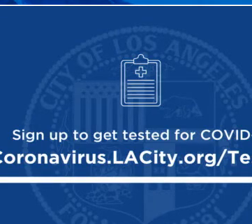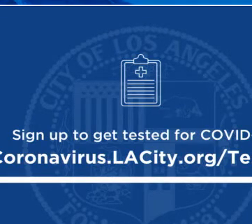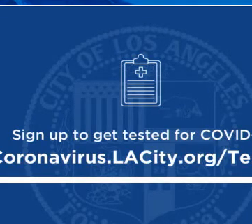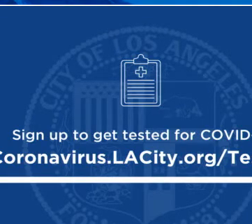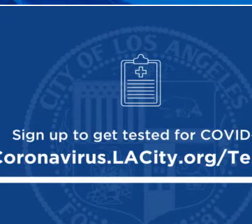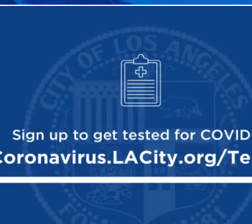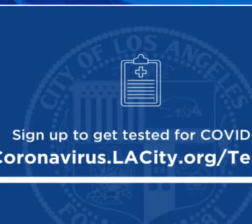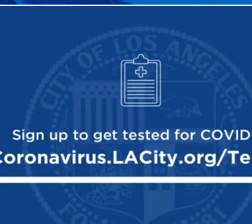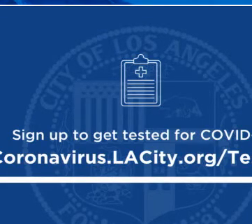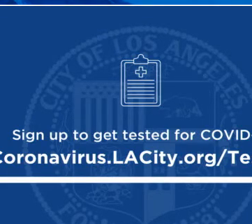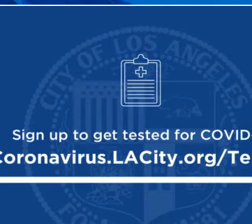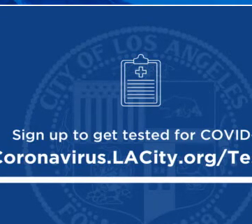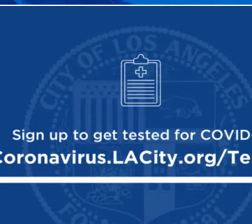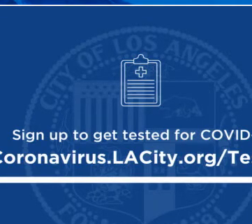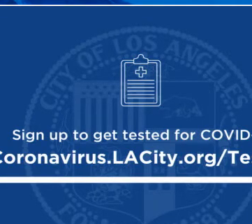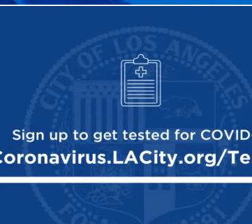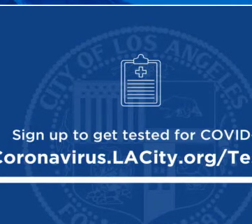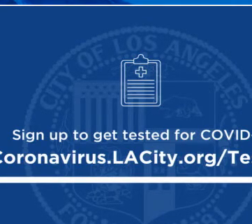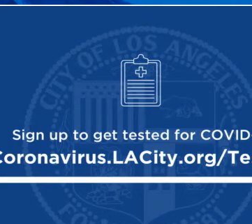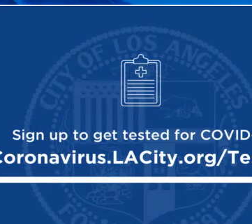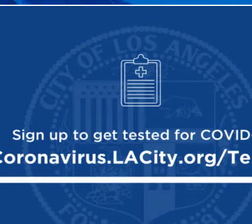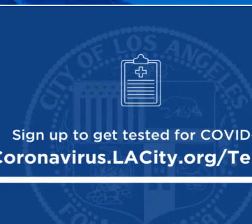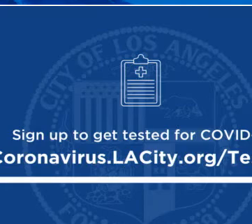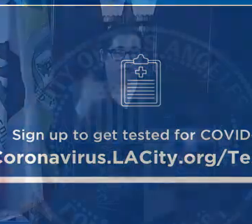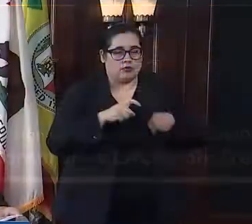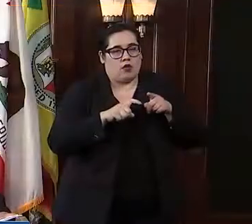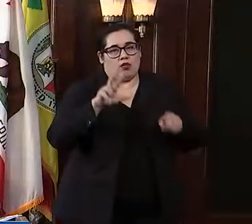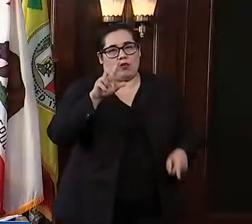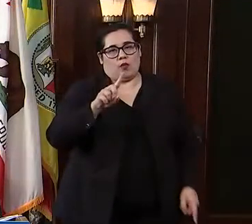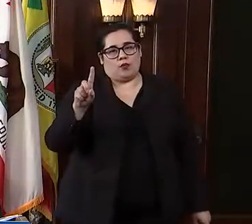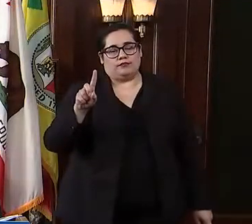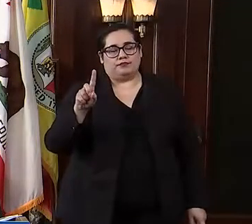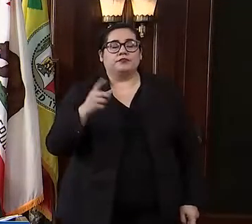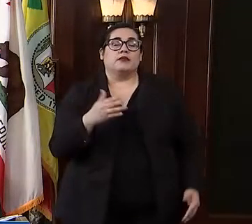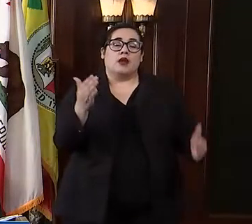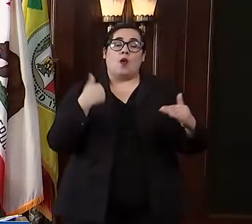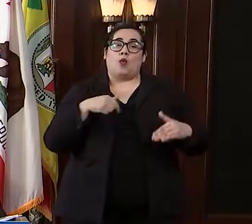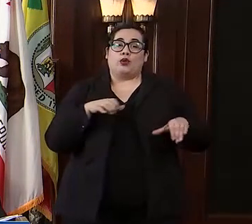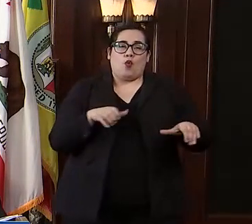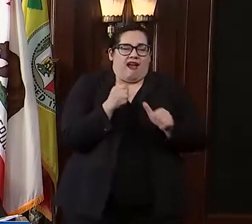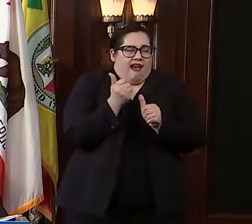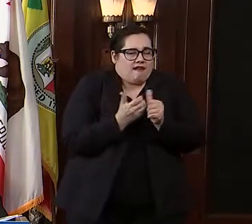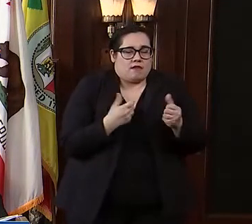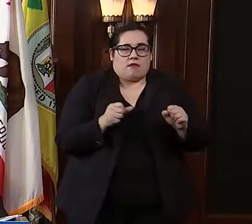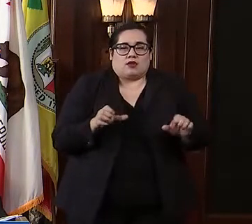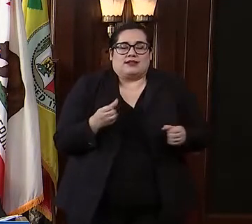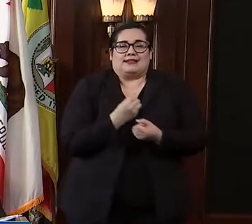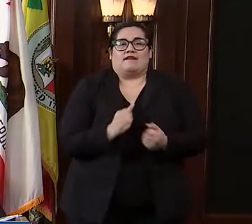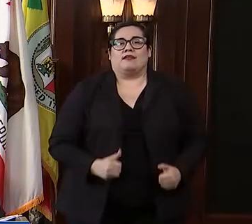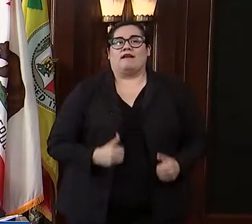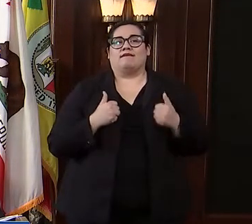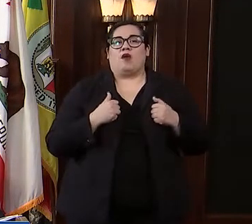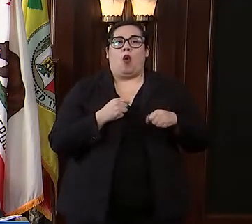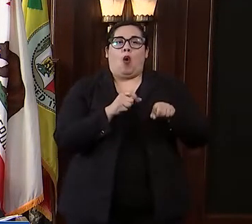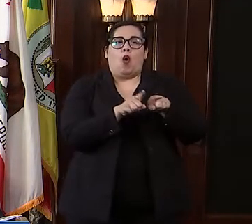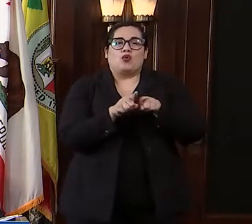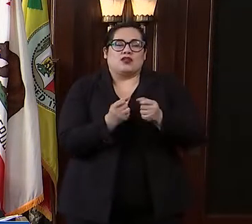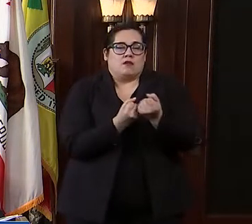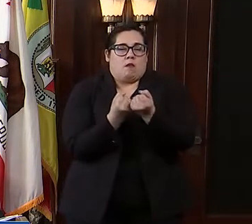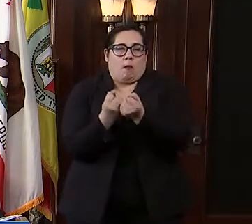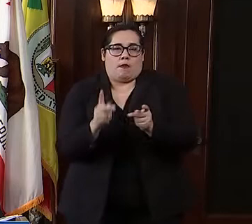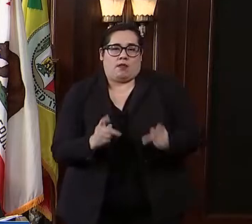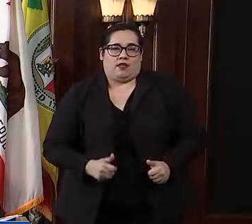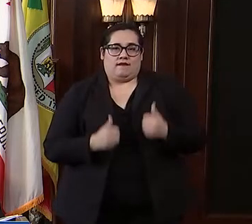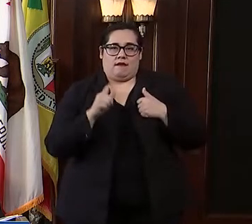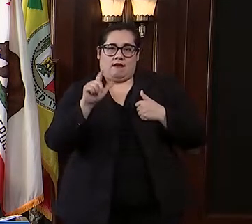coronavirus.lacity.org/testing, or just call us at 311. We're doing everything we can to save lives and to support Angelenos, on